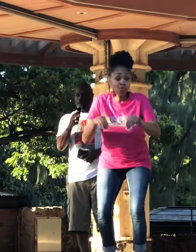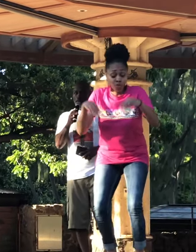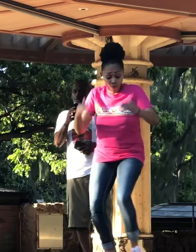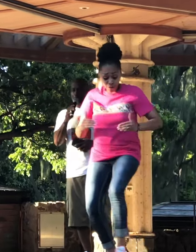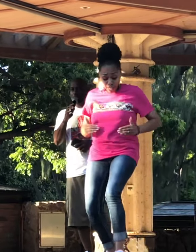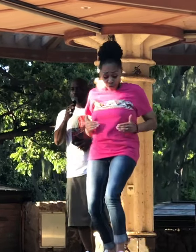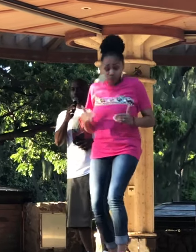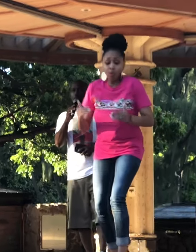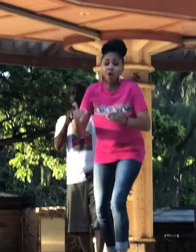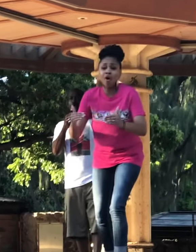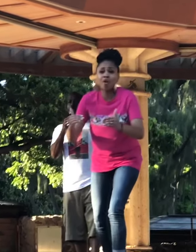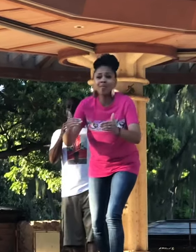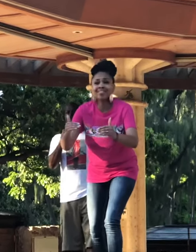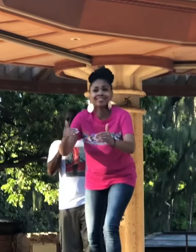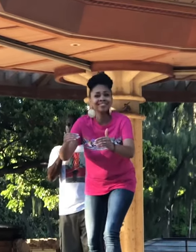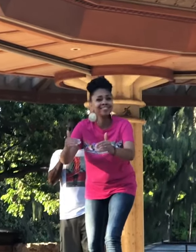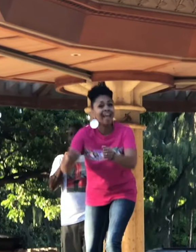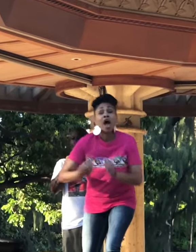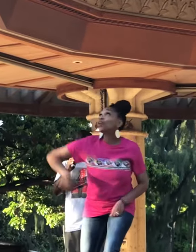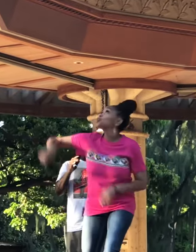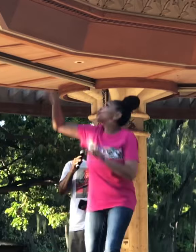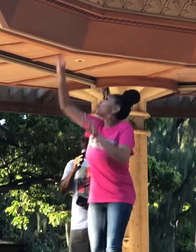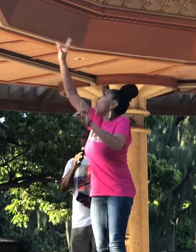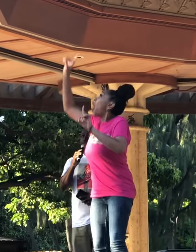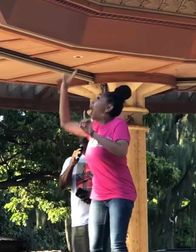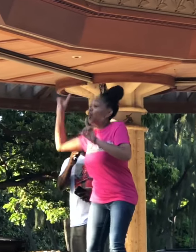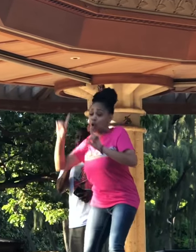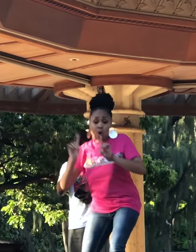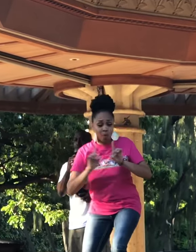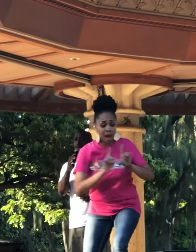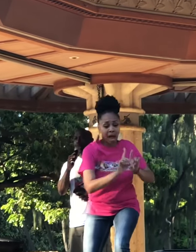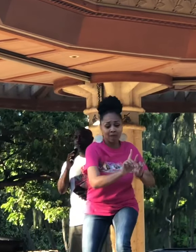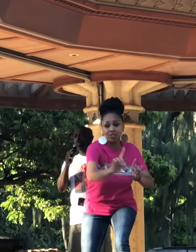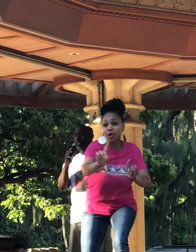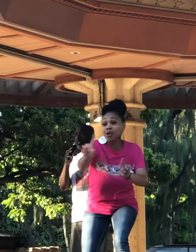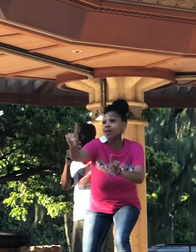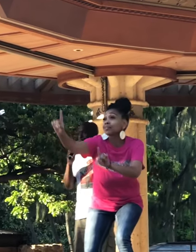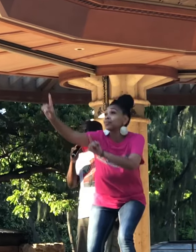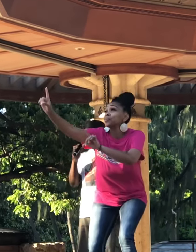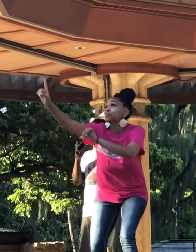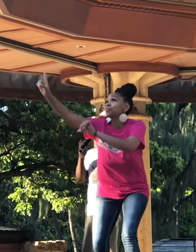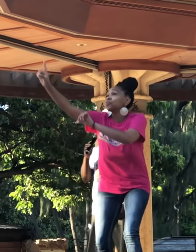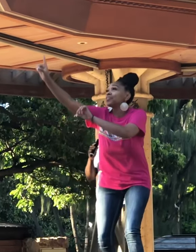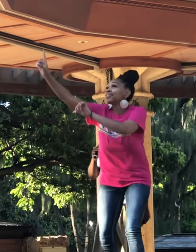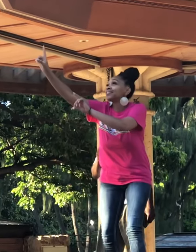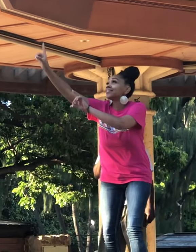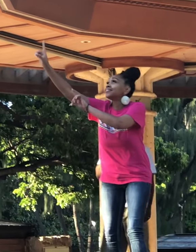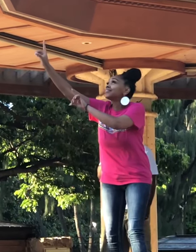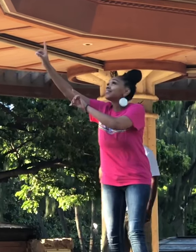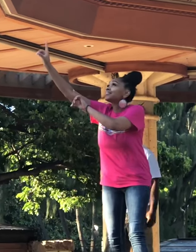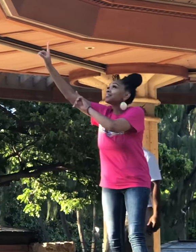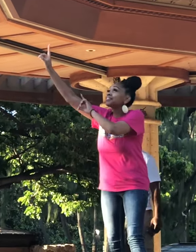I'm moving forward to follow after you.